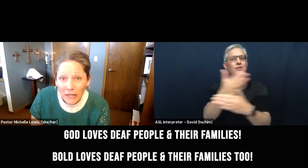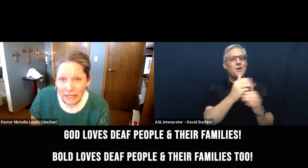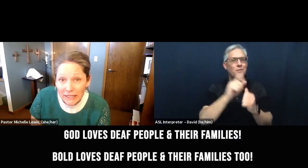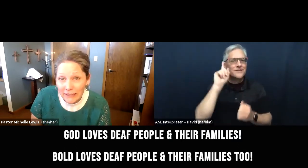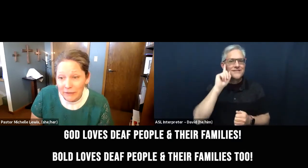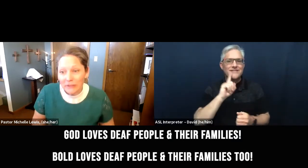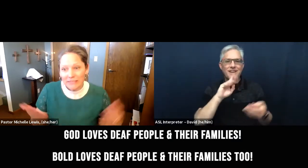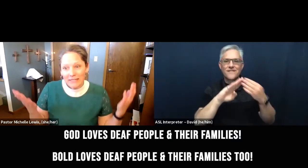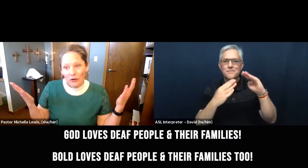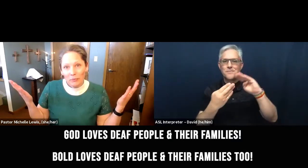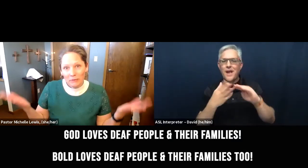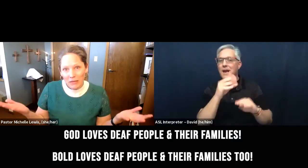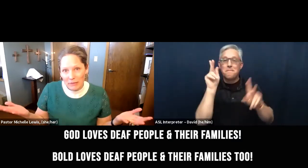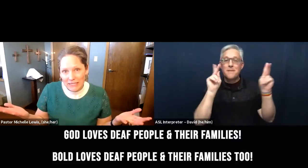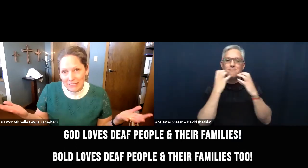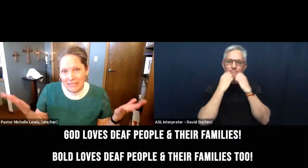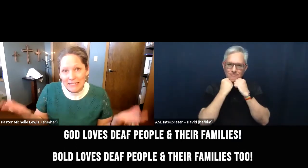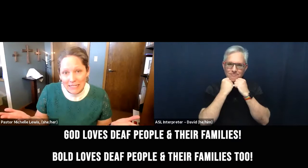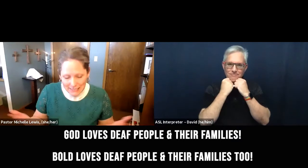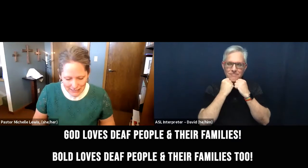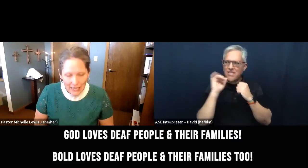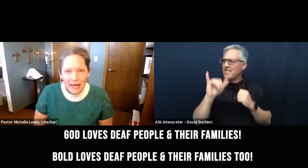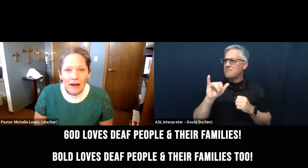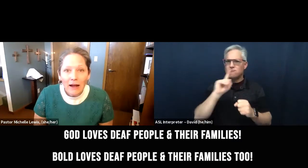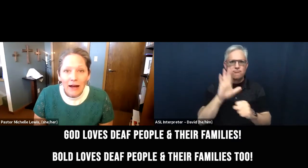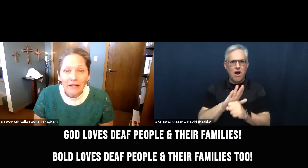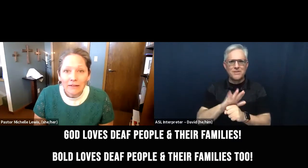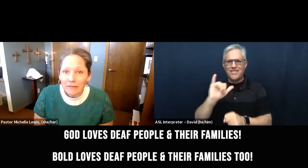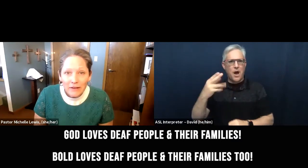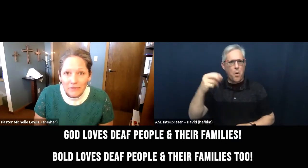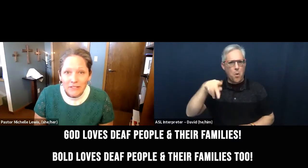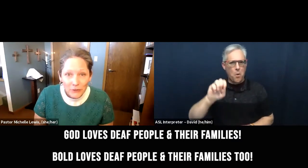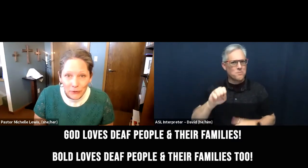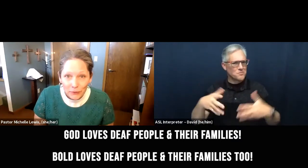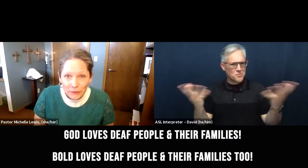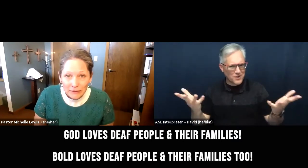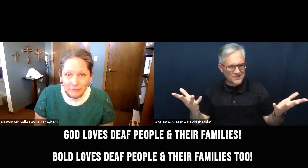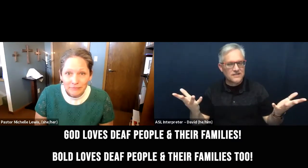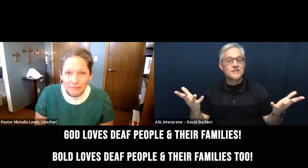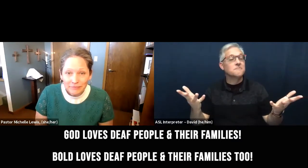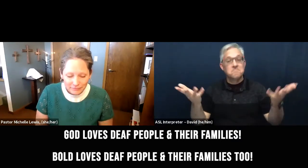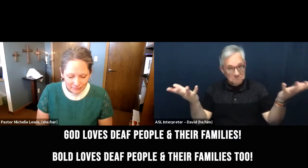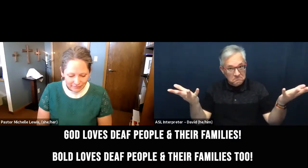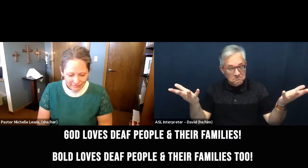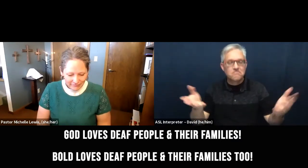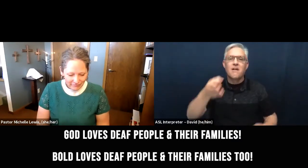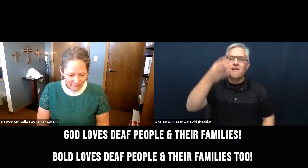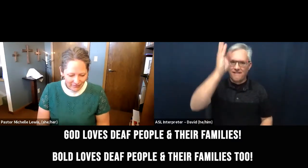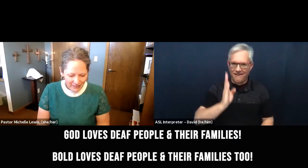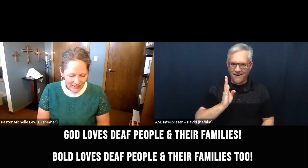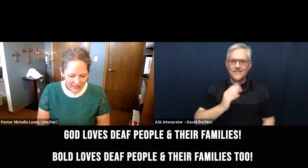And what in the world is that hope and the promise? It's this: God loves you.